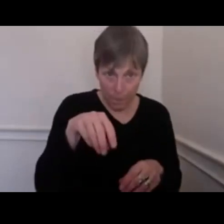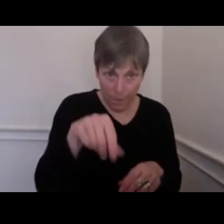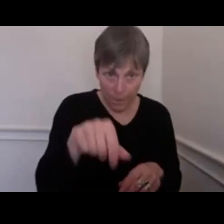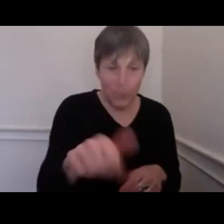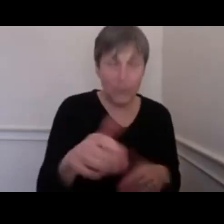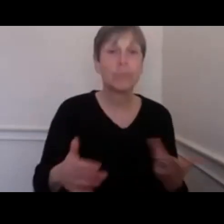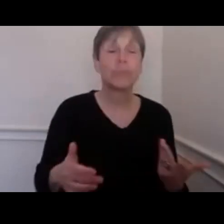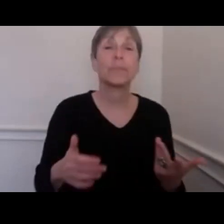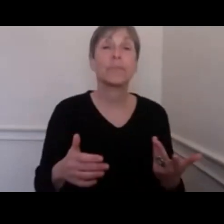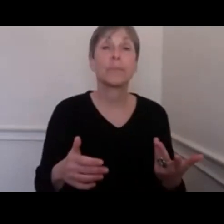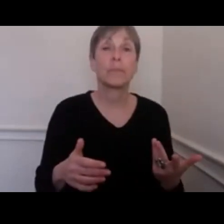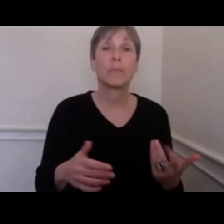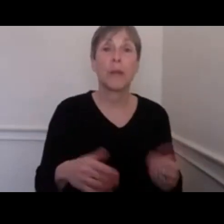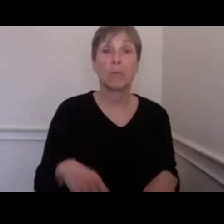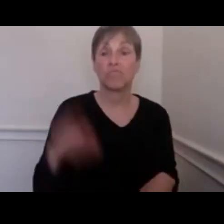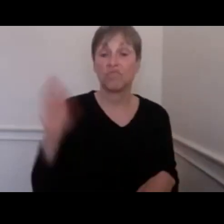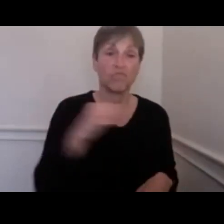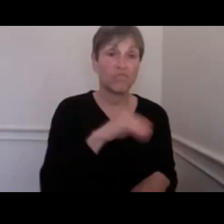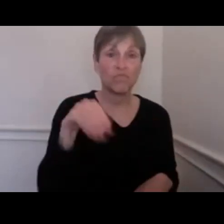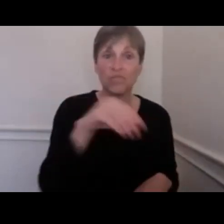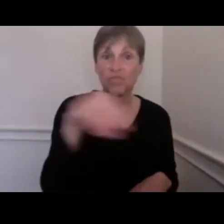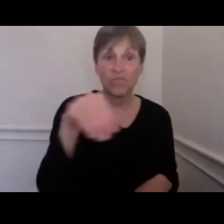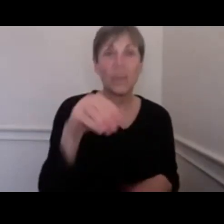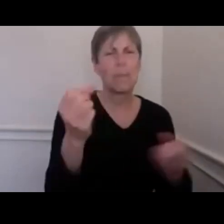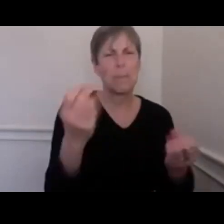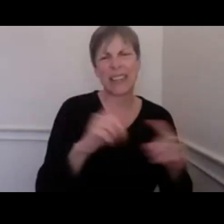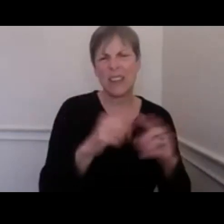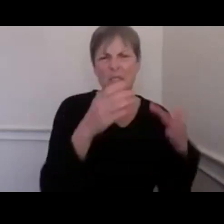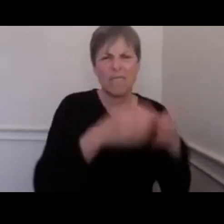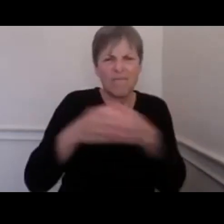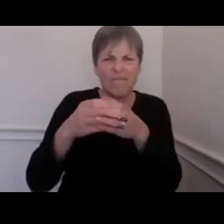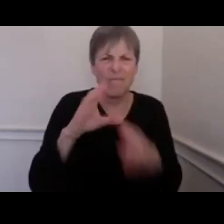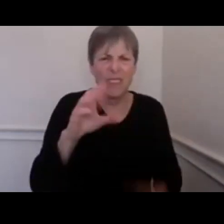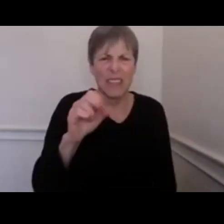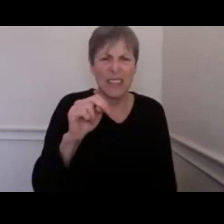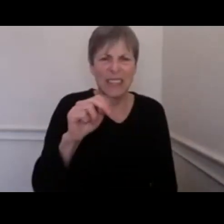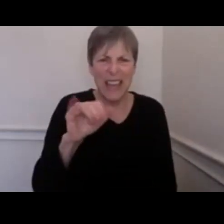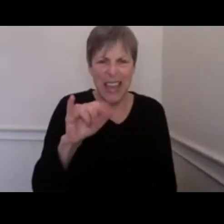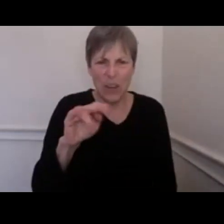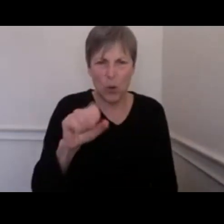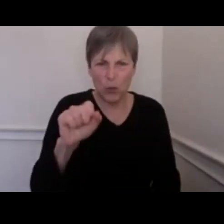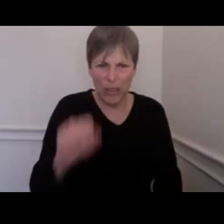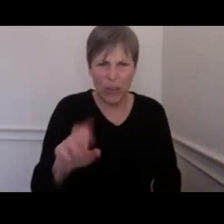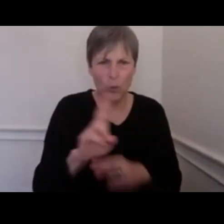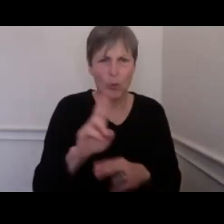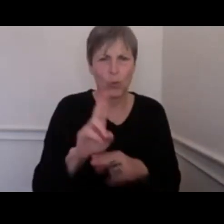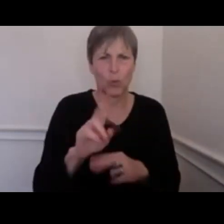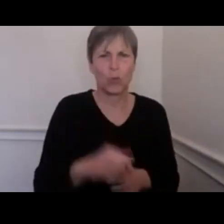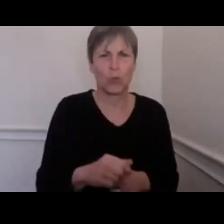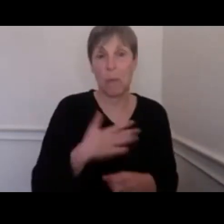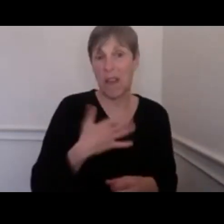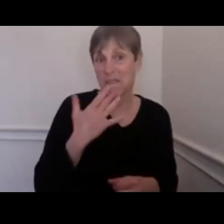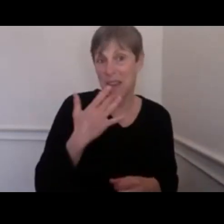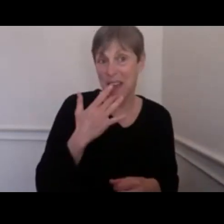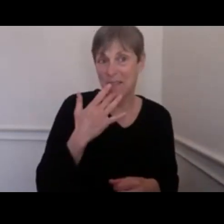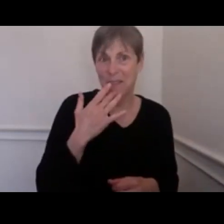you can sow your seeds in any number of containers. My favorite are, of course, soil blockers. Let